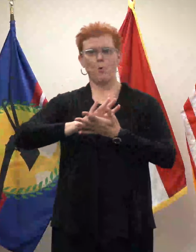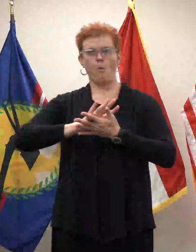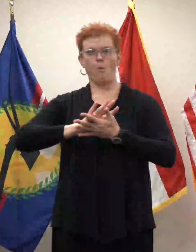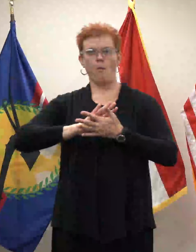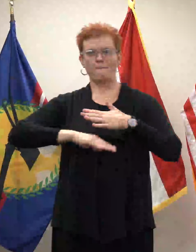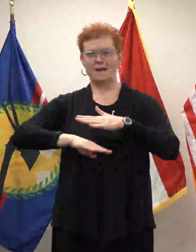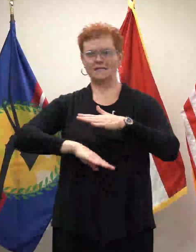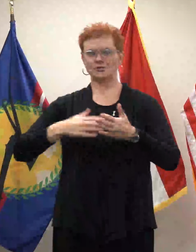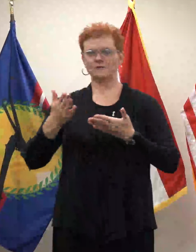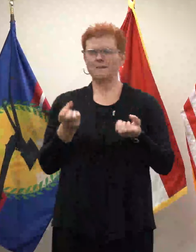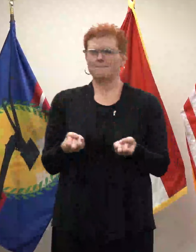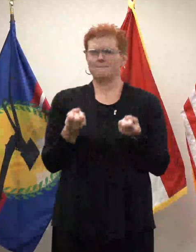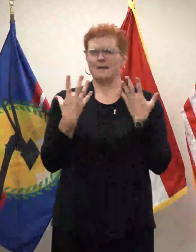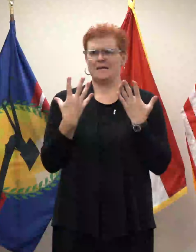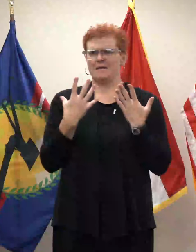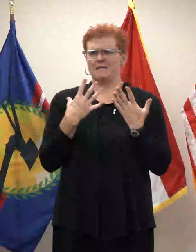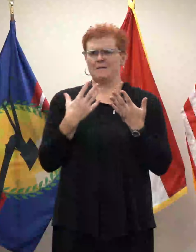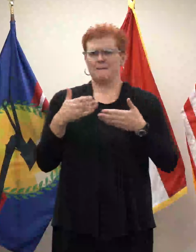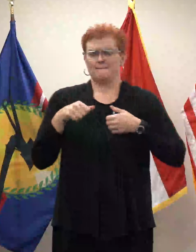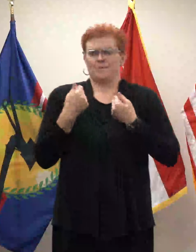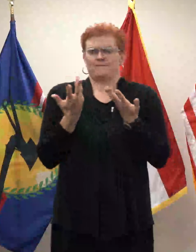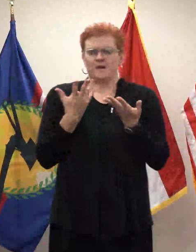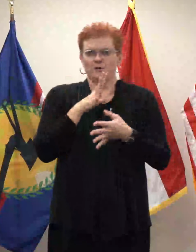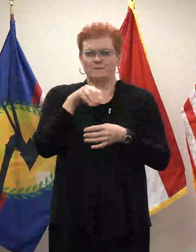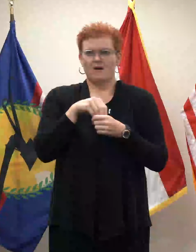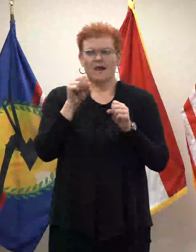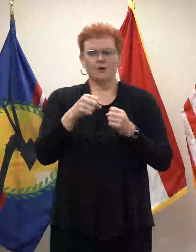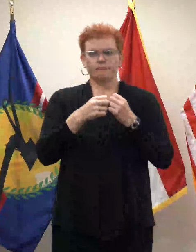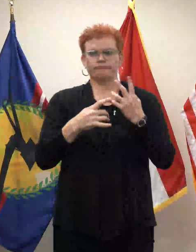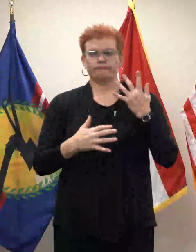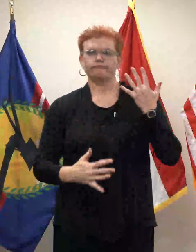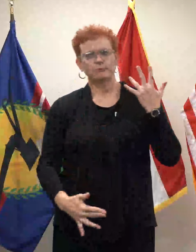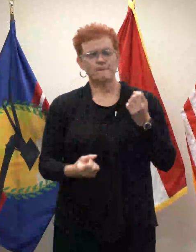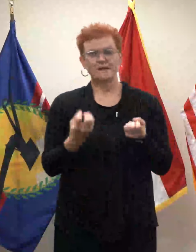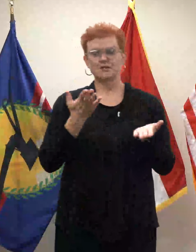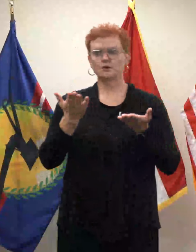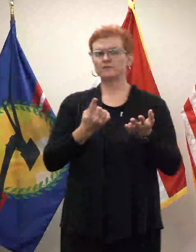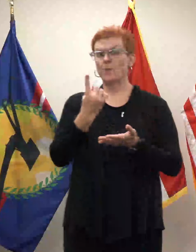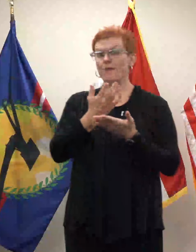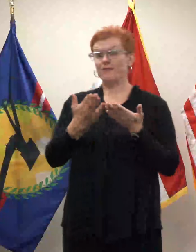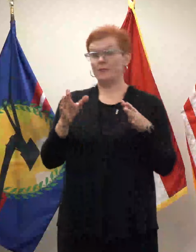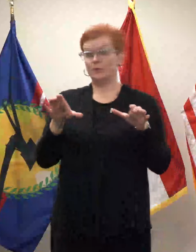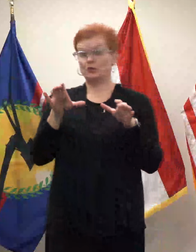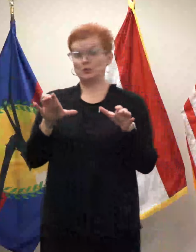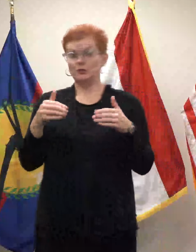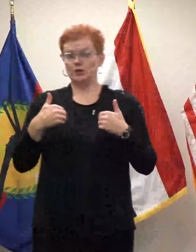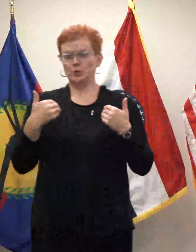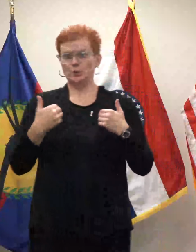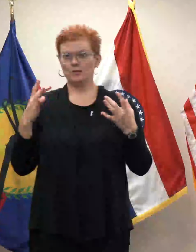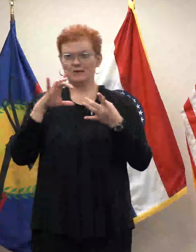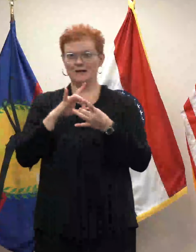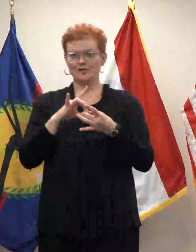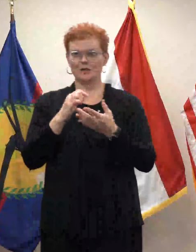many services, there are so many providers involved. I could go on and on about the different services. And one of the things that we do as part of the Youth Connection Helpline is if somebody needs